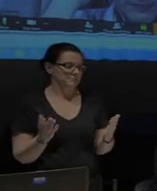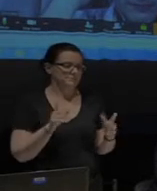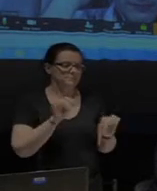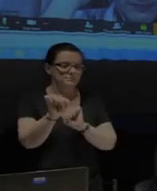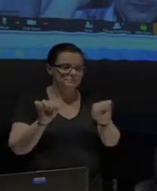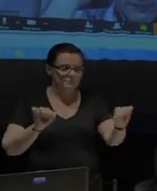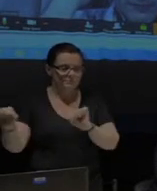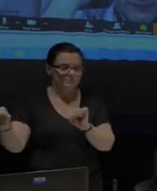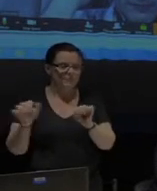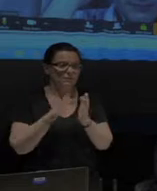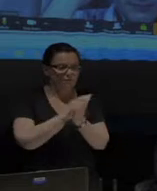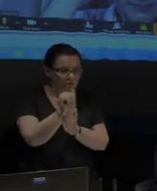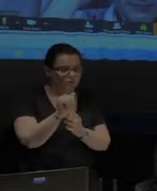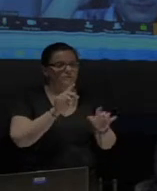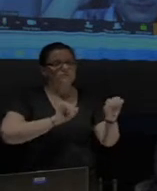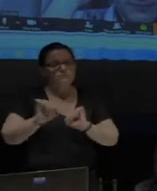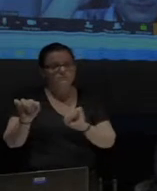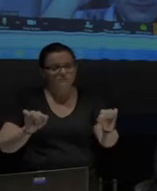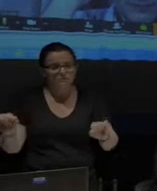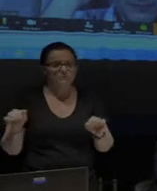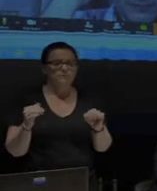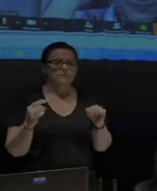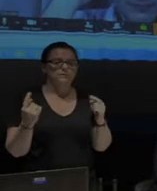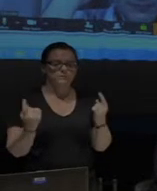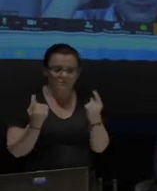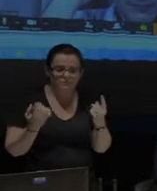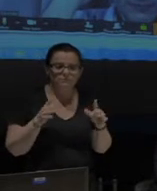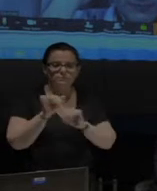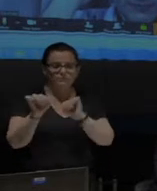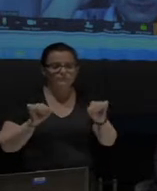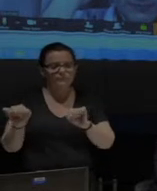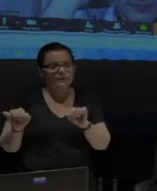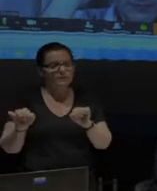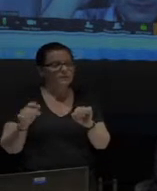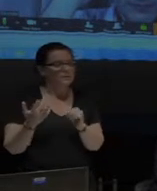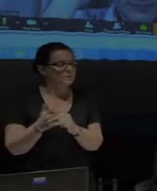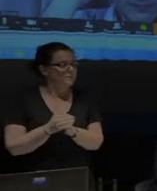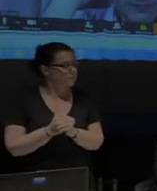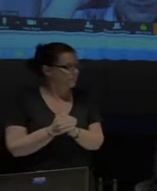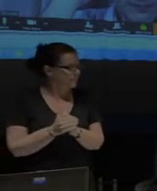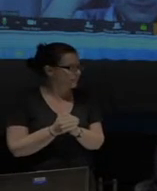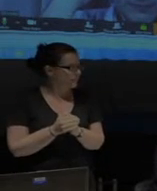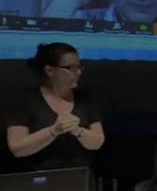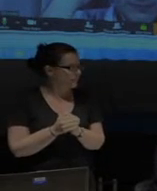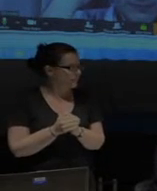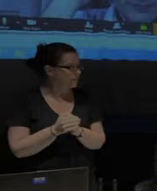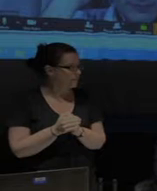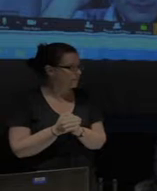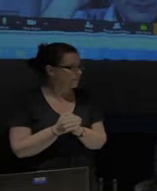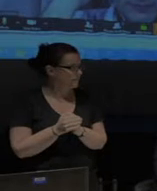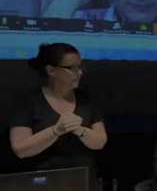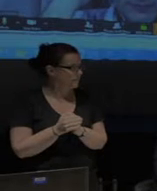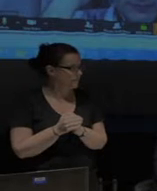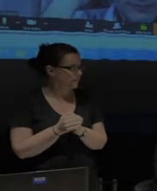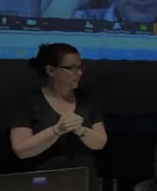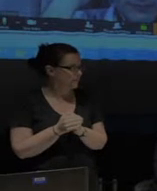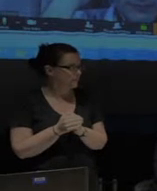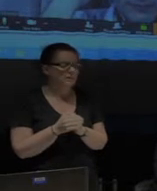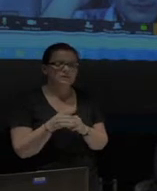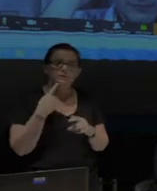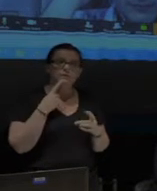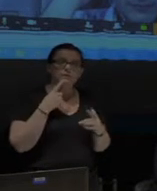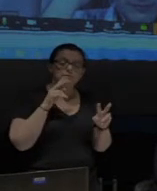other practices or other beliefs are not irrational necessarily. They're not